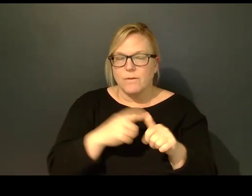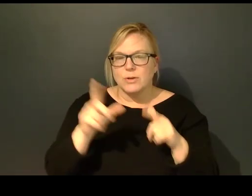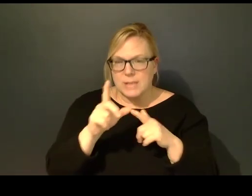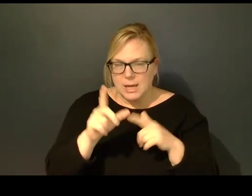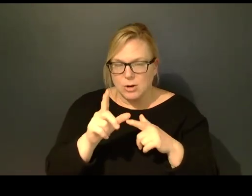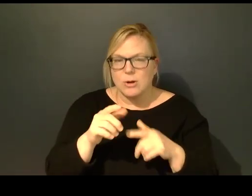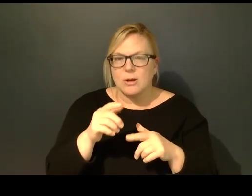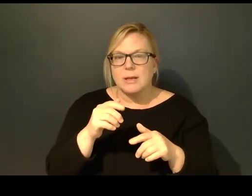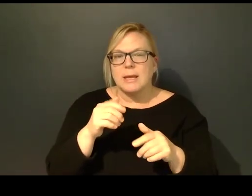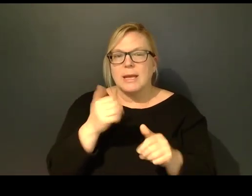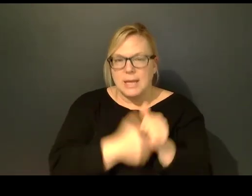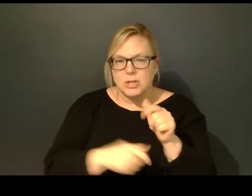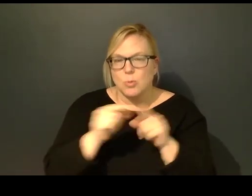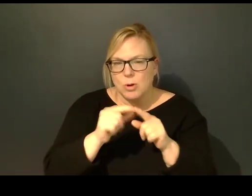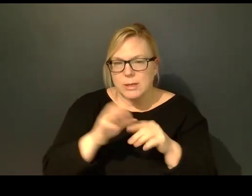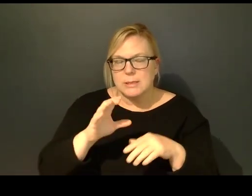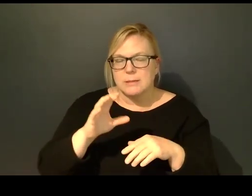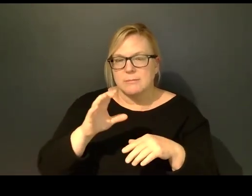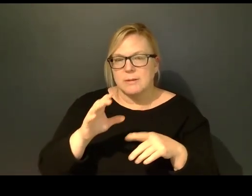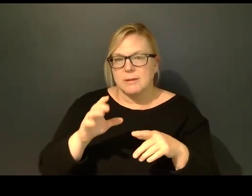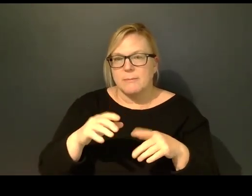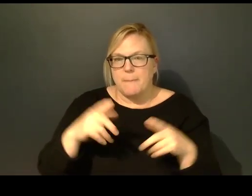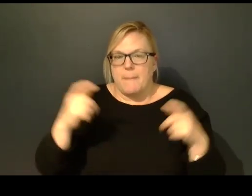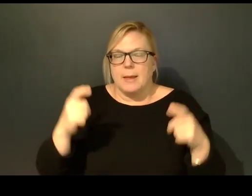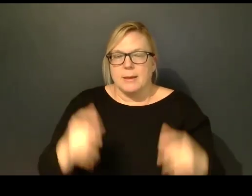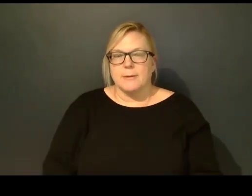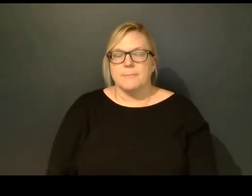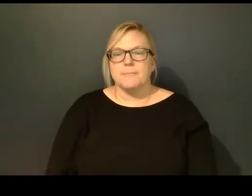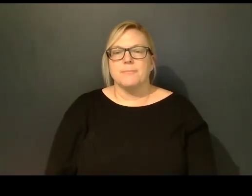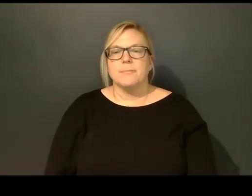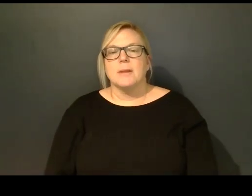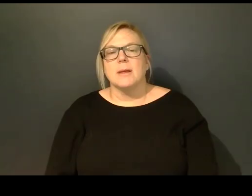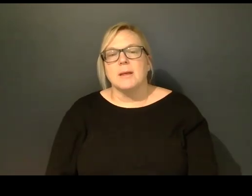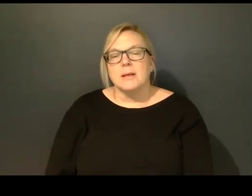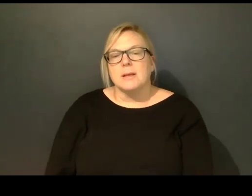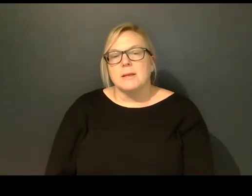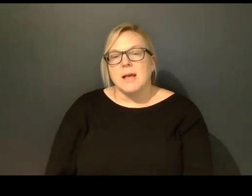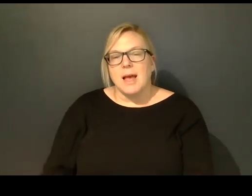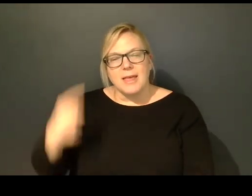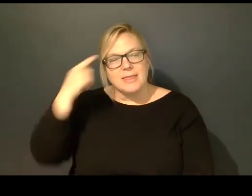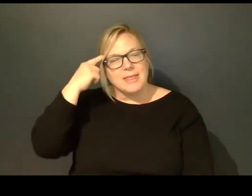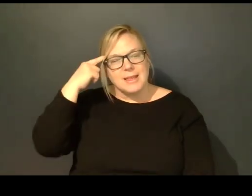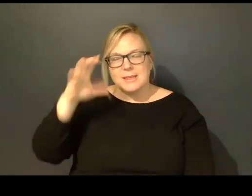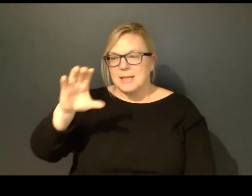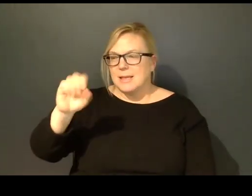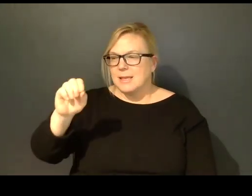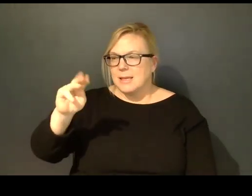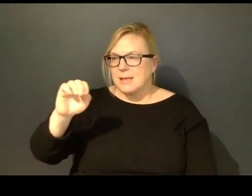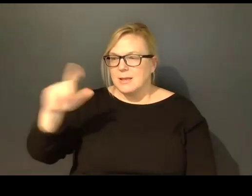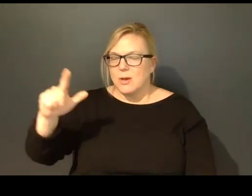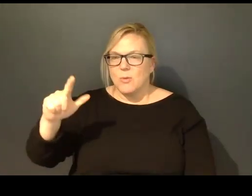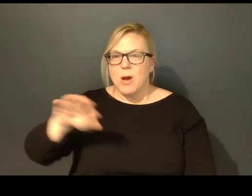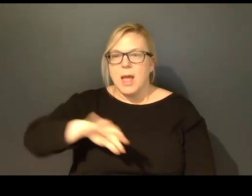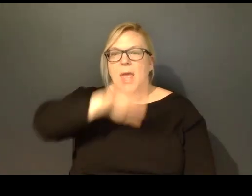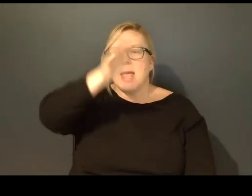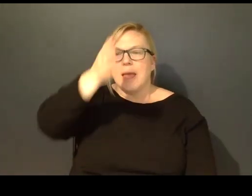what we've referred to it as in the past. Yeah. I'd be guessing, but I would say that the camel reference is probably due to the fact of the humps where it goes up and